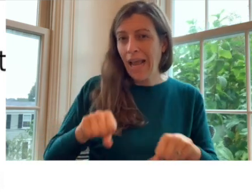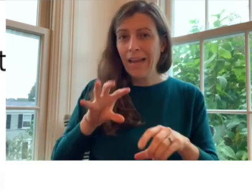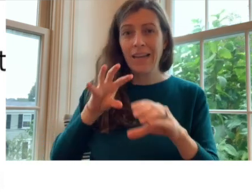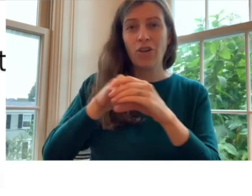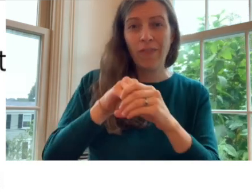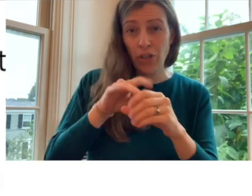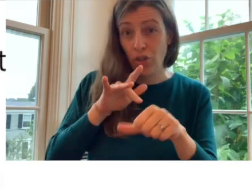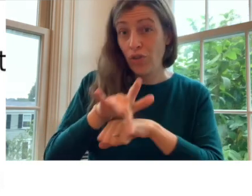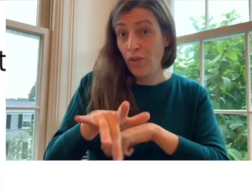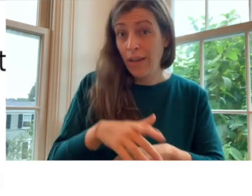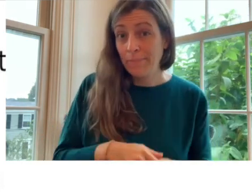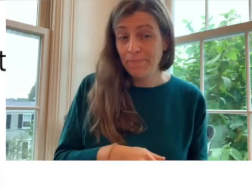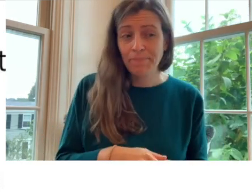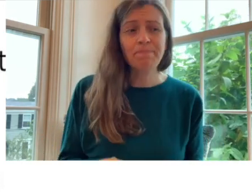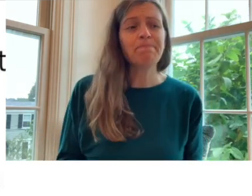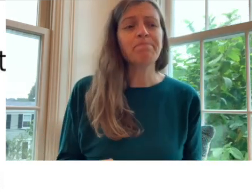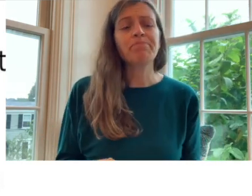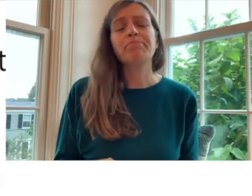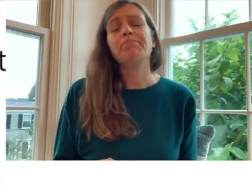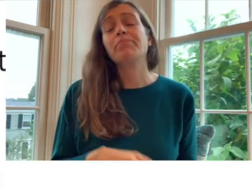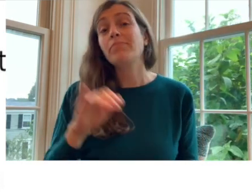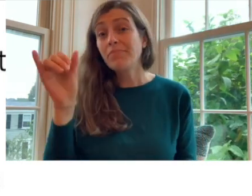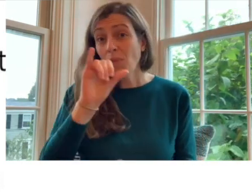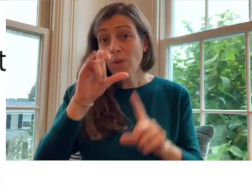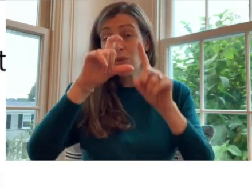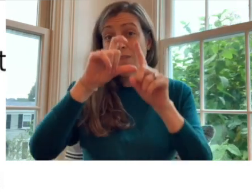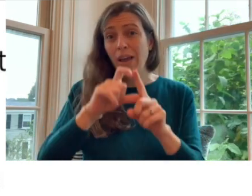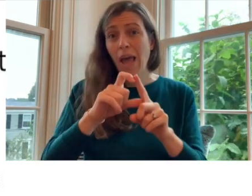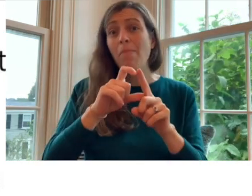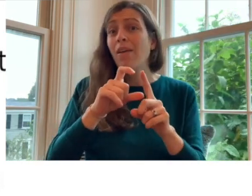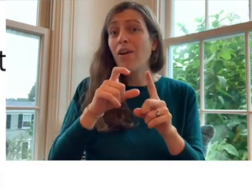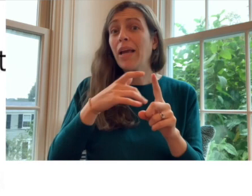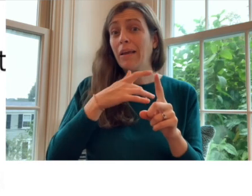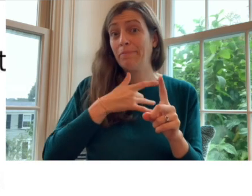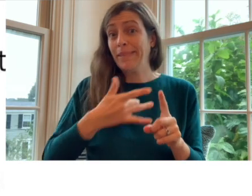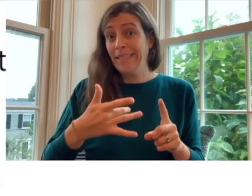So by measuring vocabulary early, we can get a sense of a child's